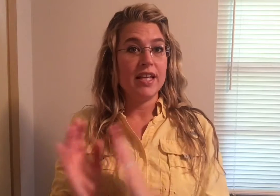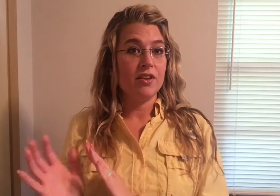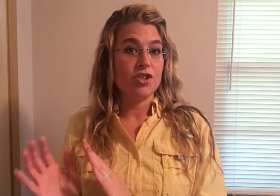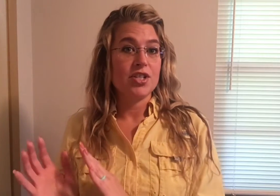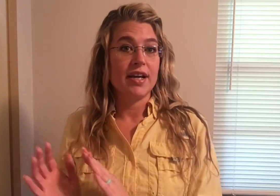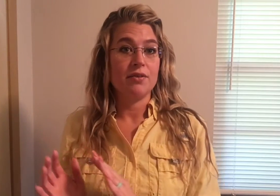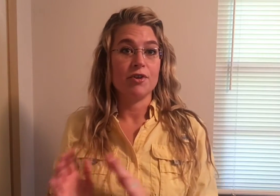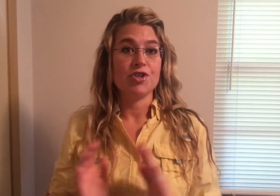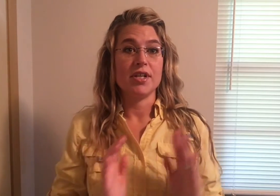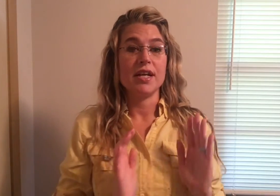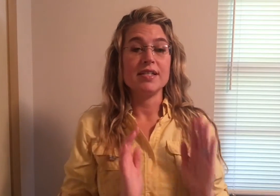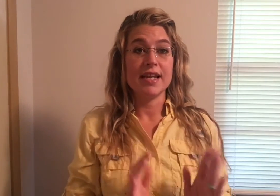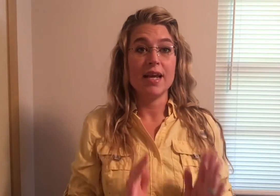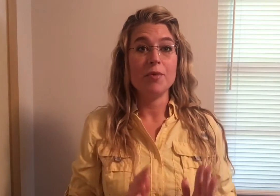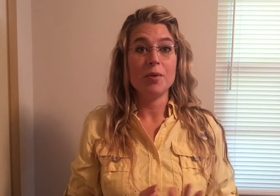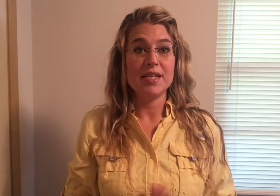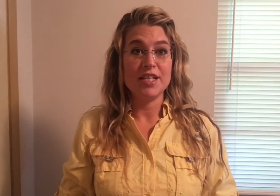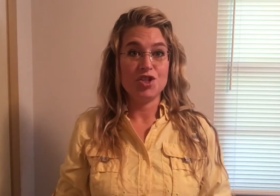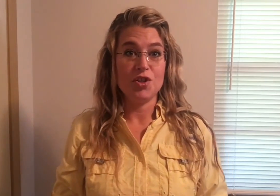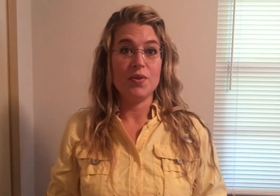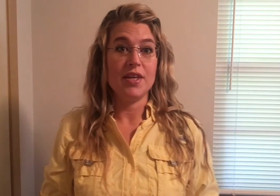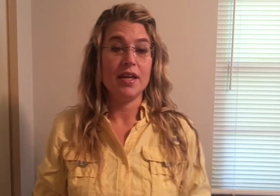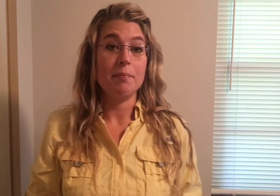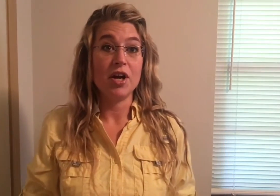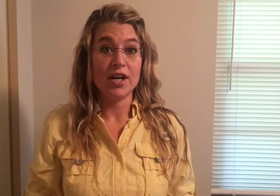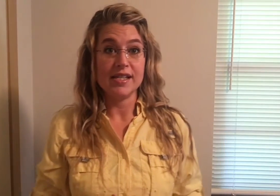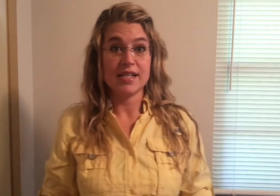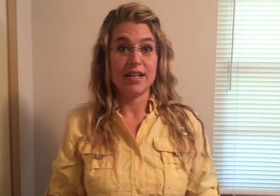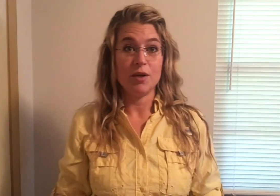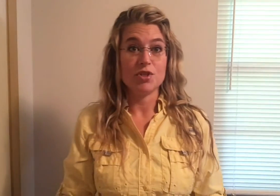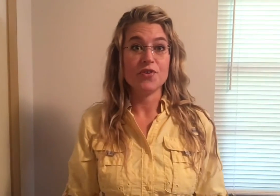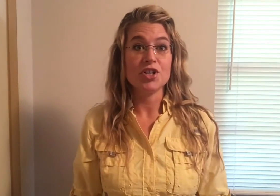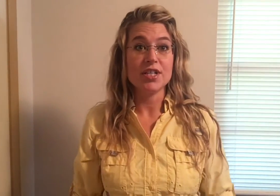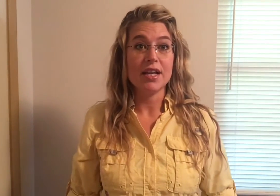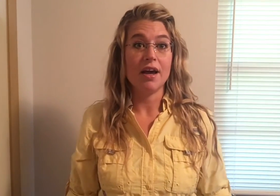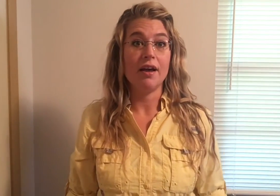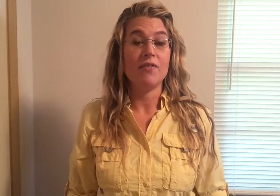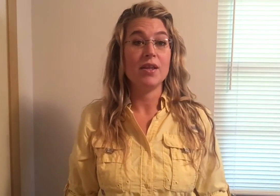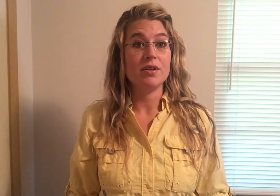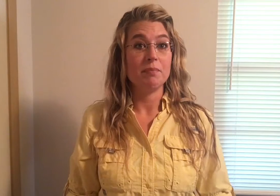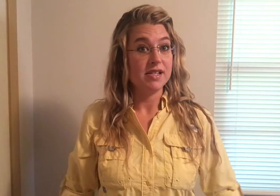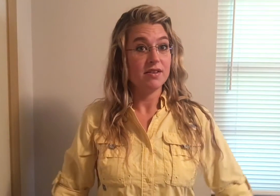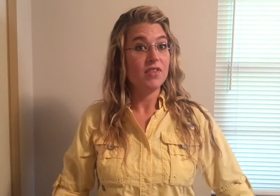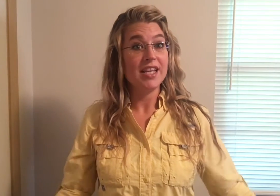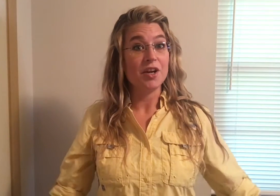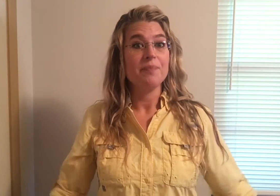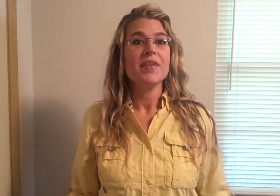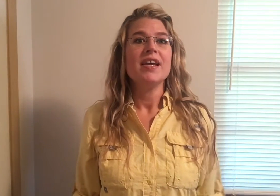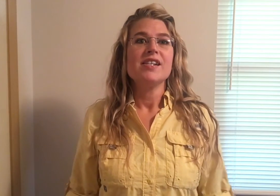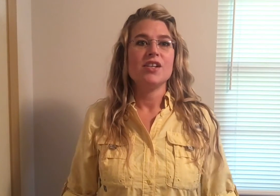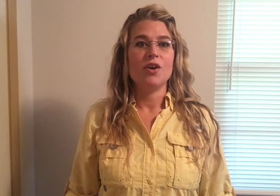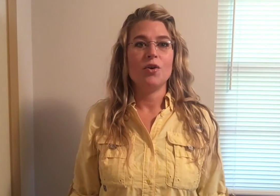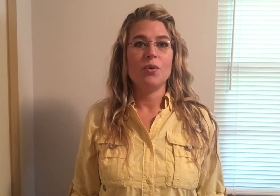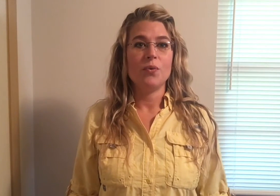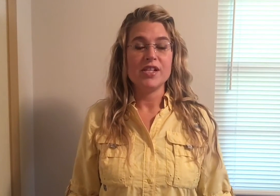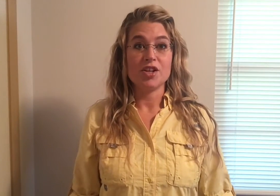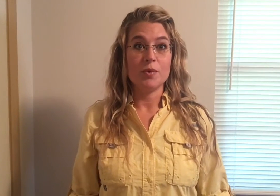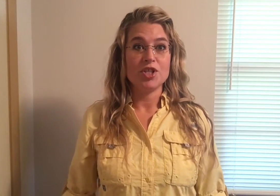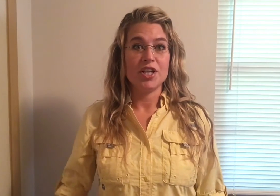English signed version. Today I'm going to be teaching you the American Sign Language version of the months of the year. So let's start with